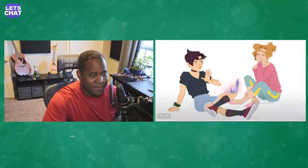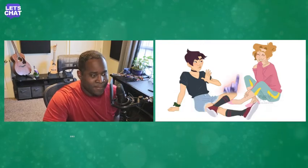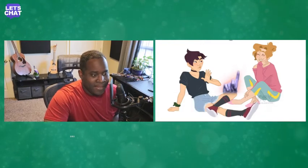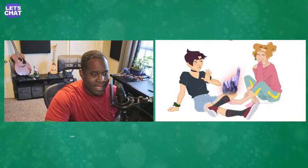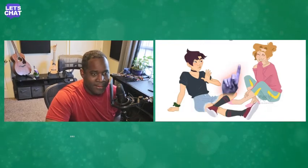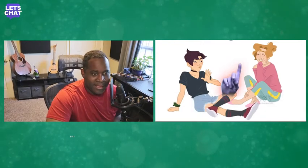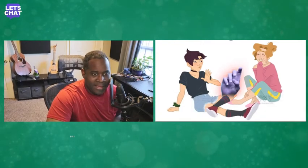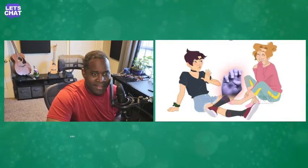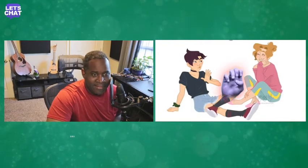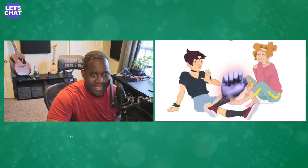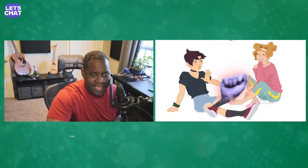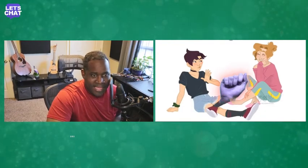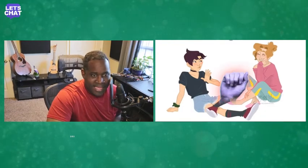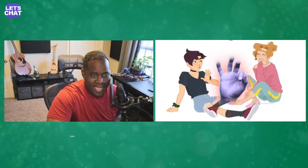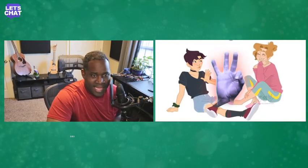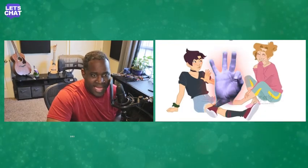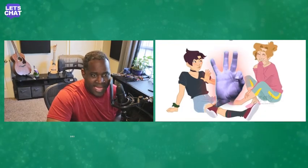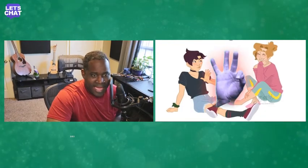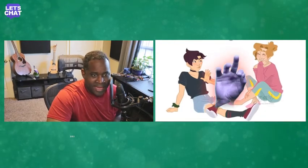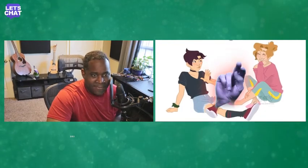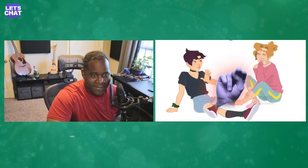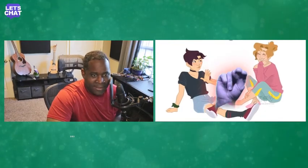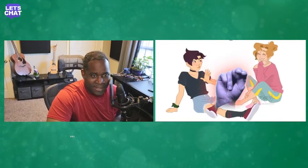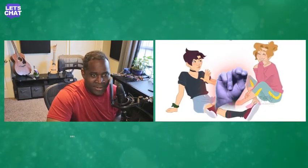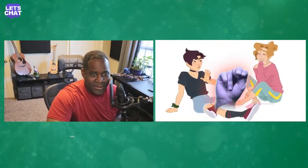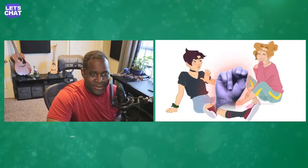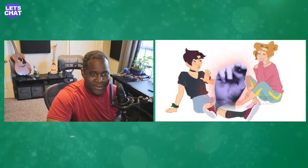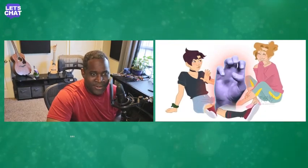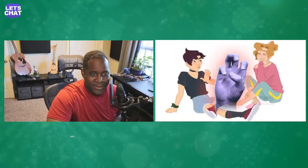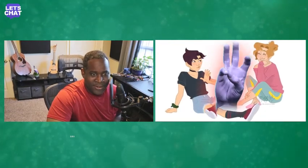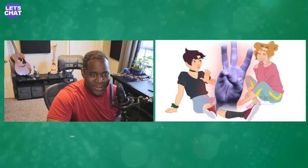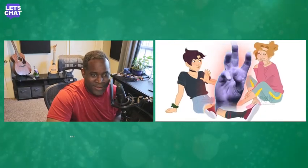sign that. Anyway, D-E-A-F,